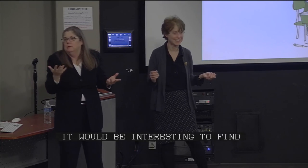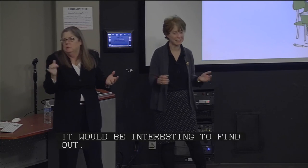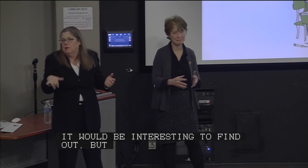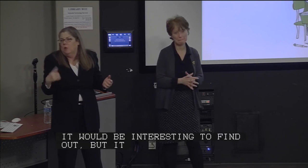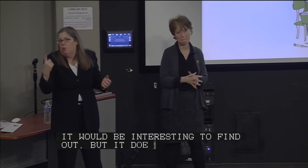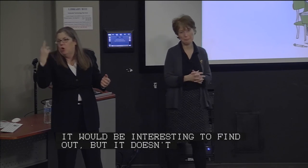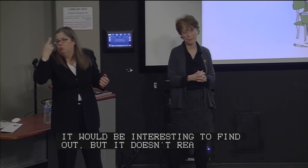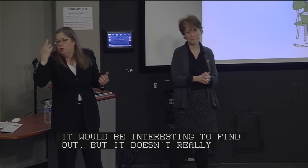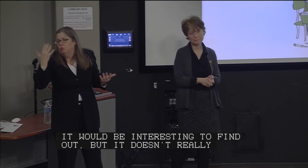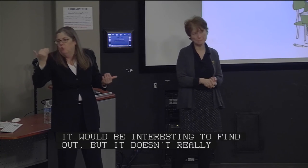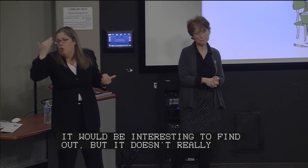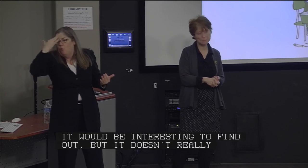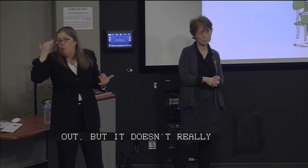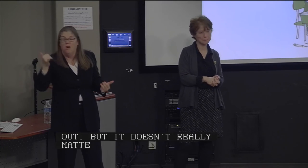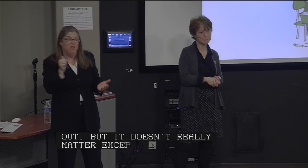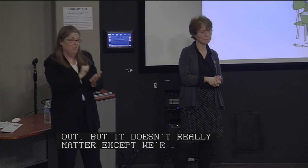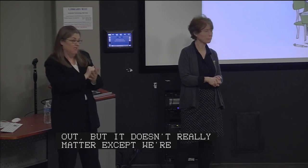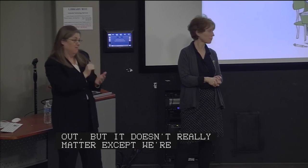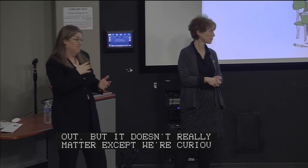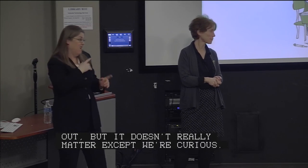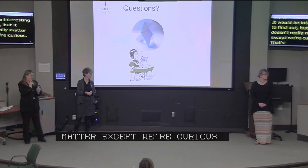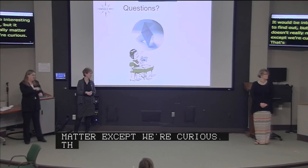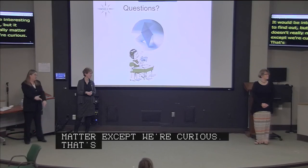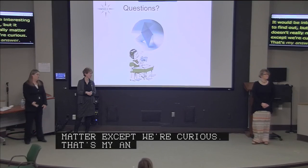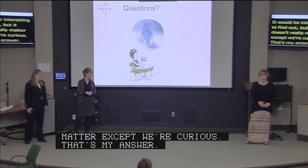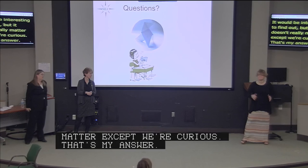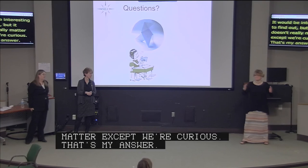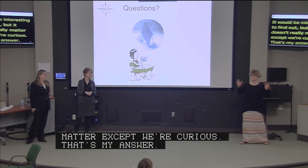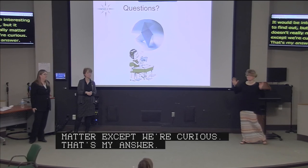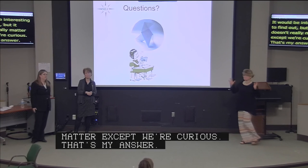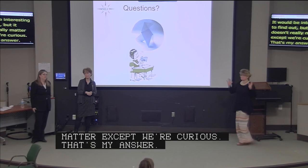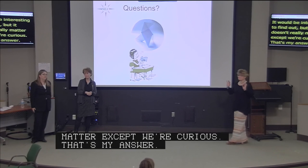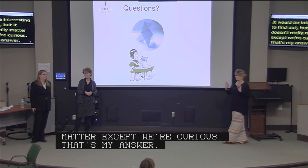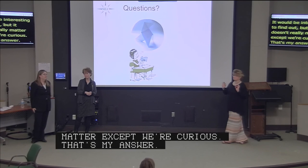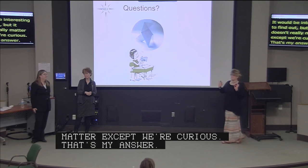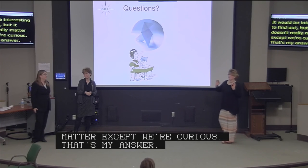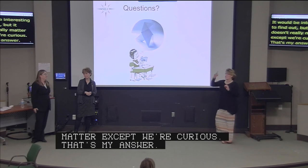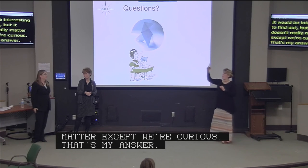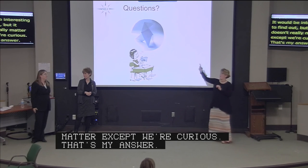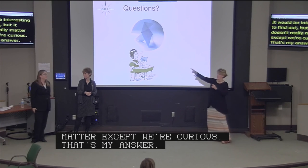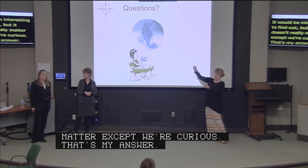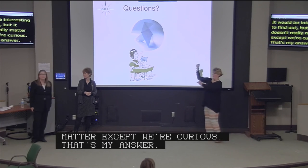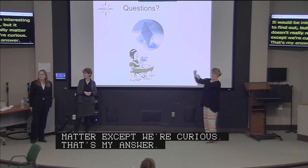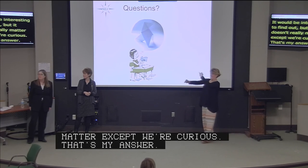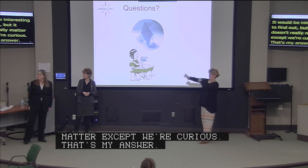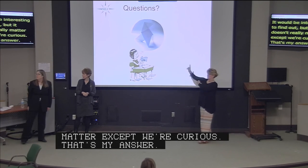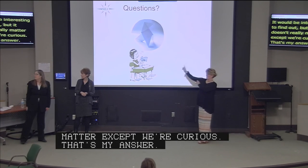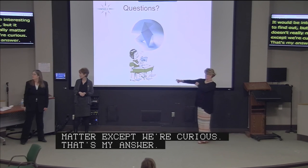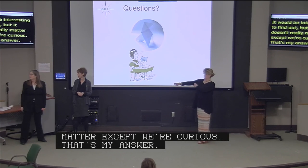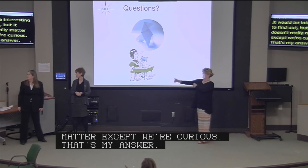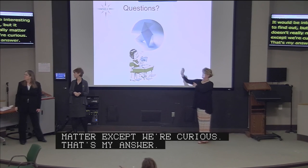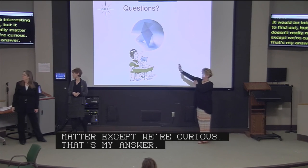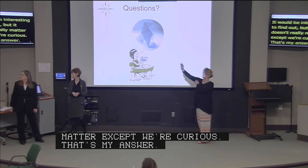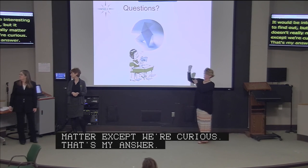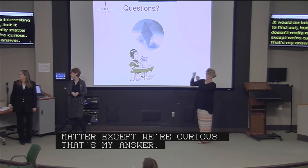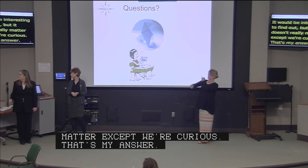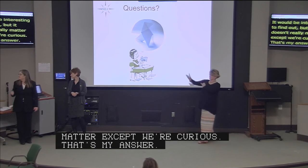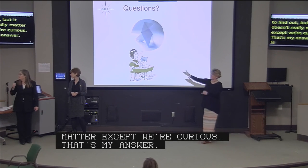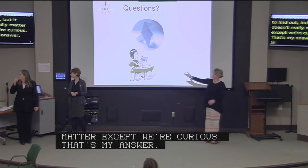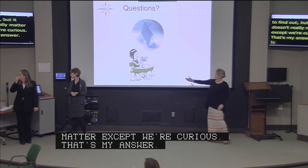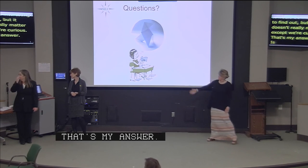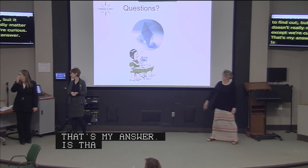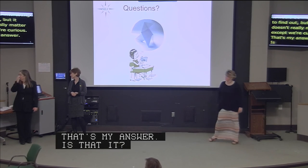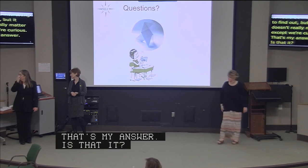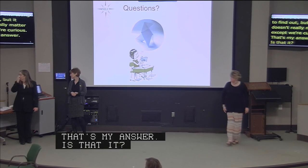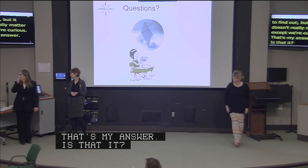Is there that it? Okay, one last